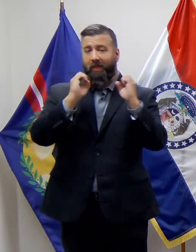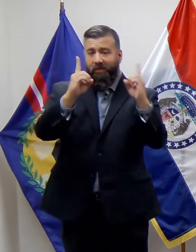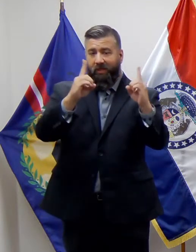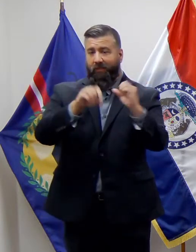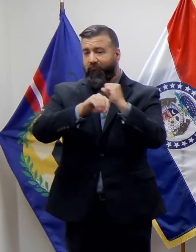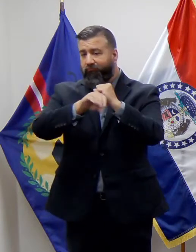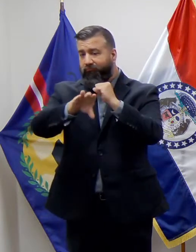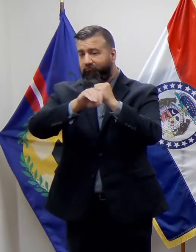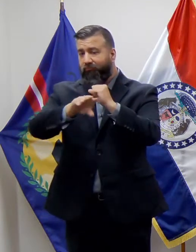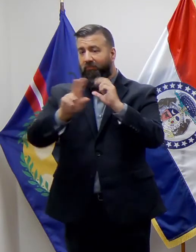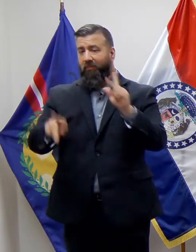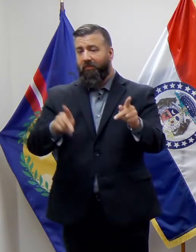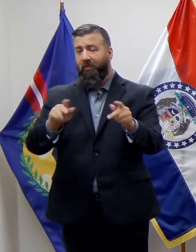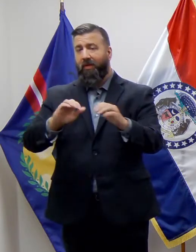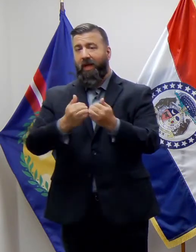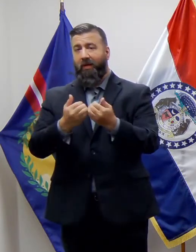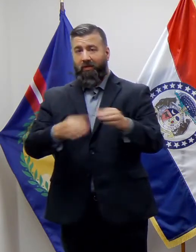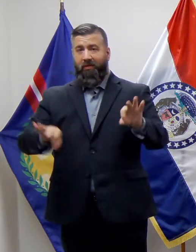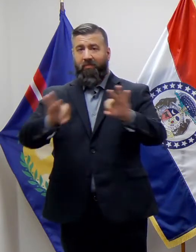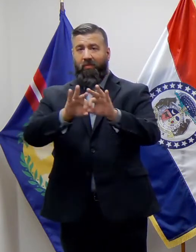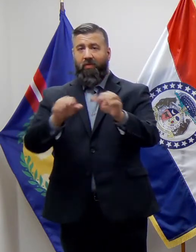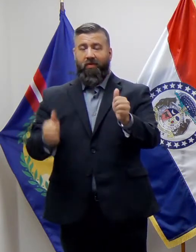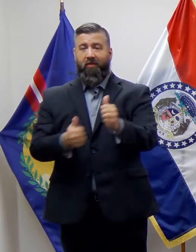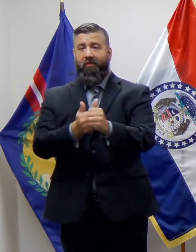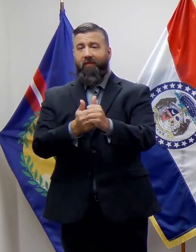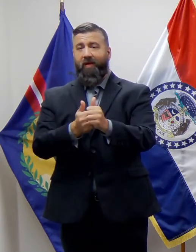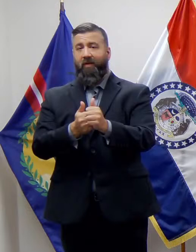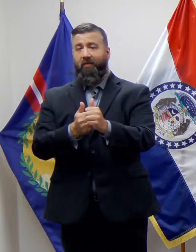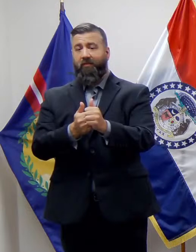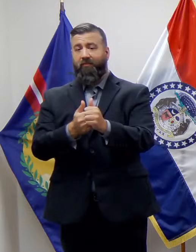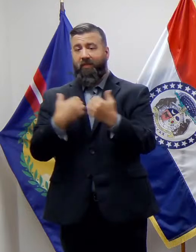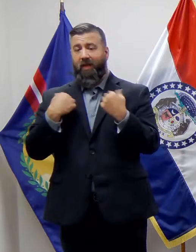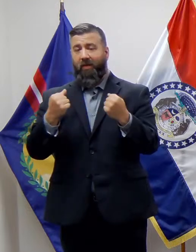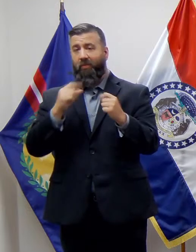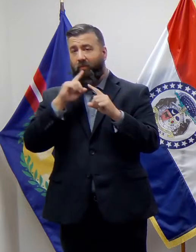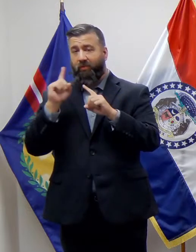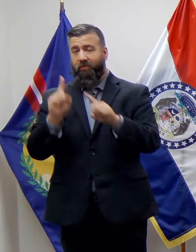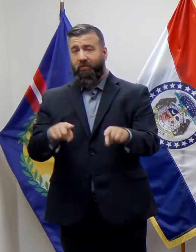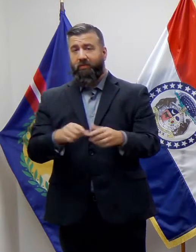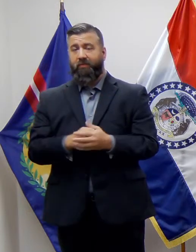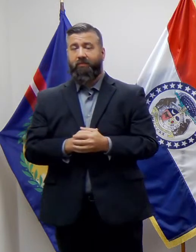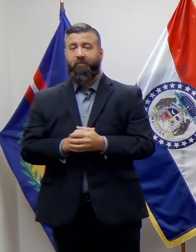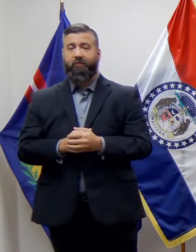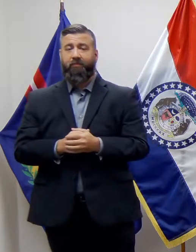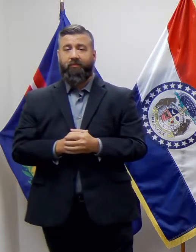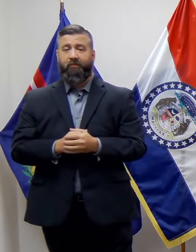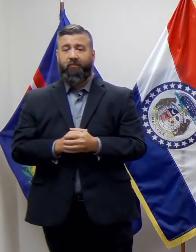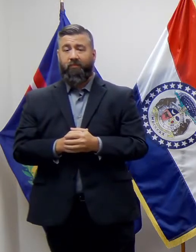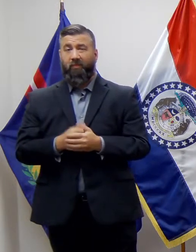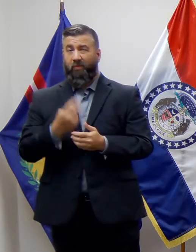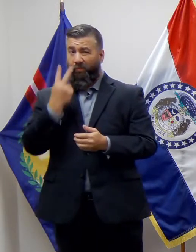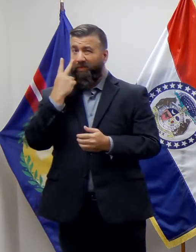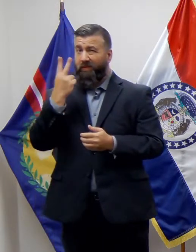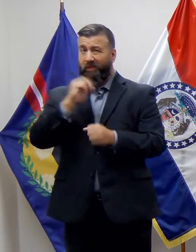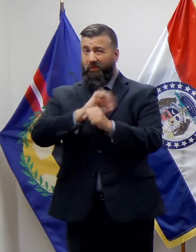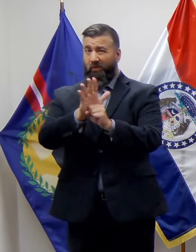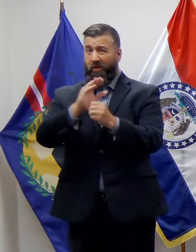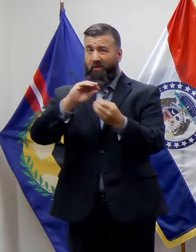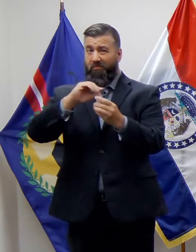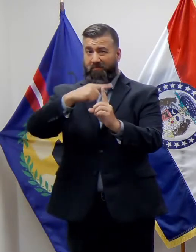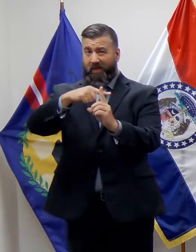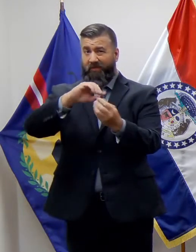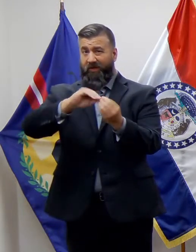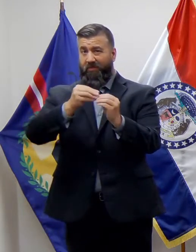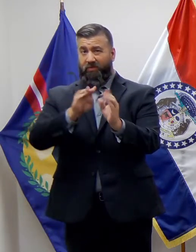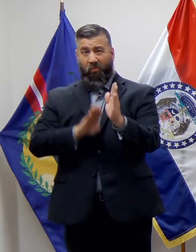folks on the importance of following public health protocols. We're watching cases skyrocket across the country because